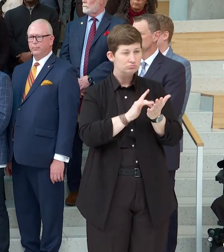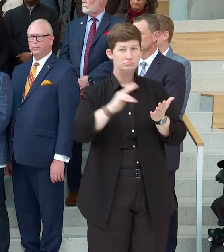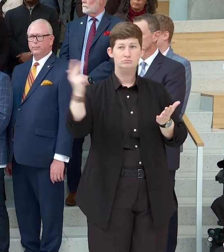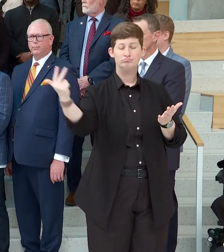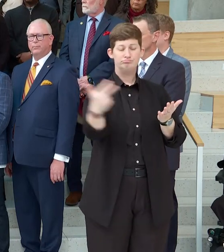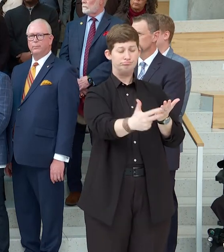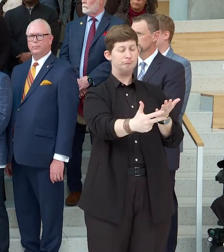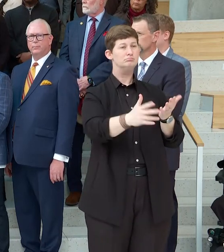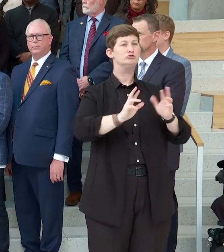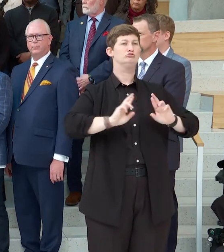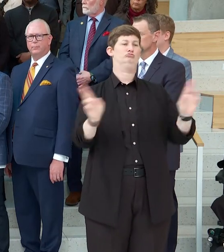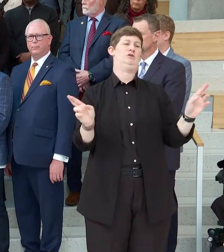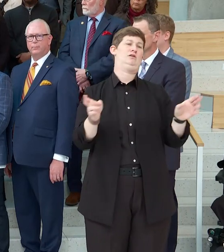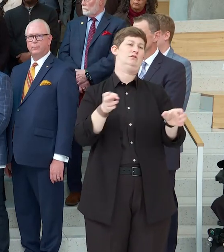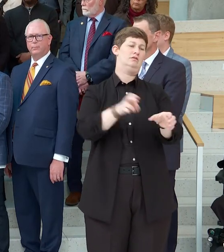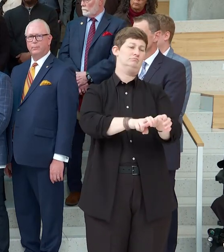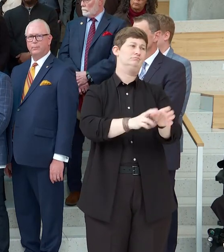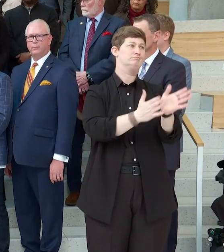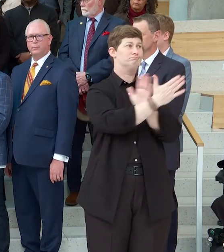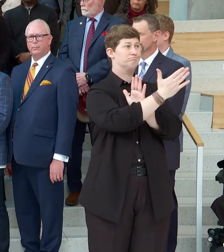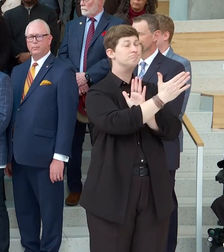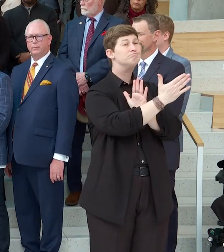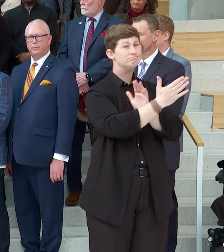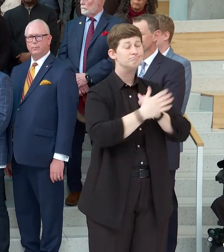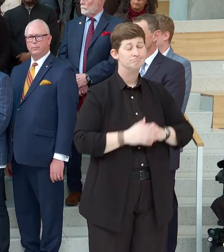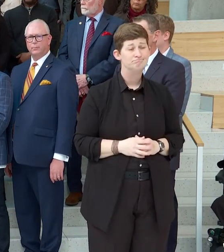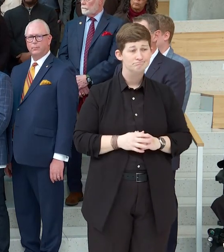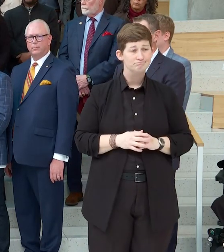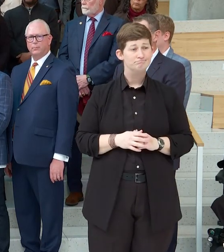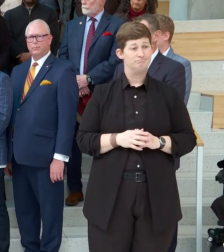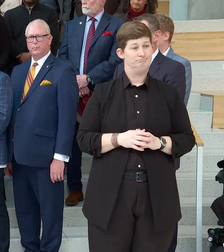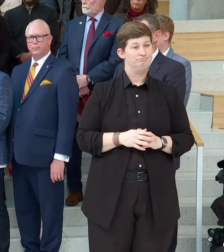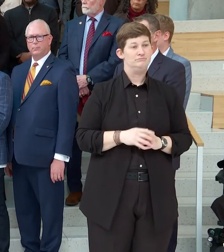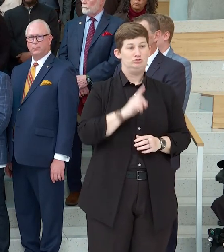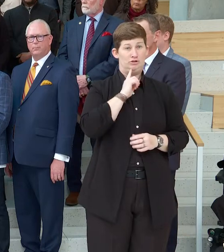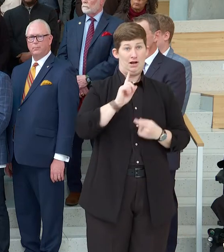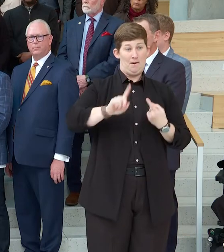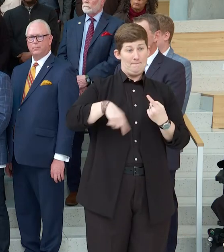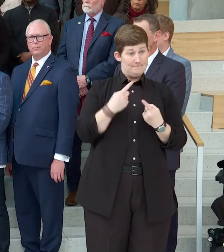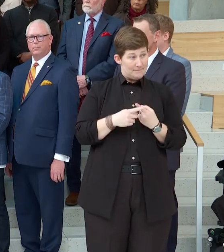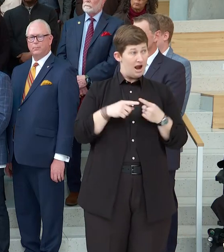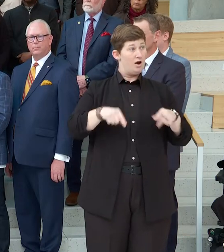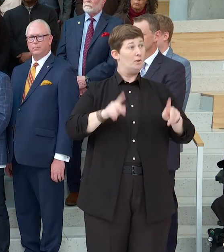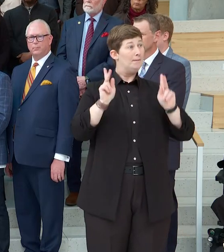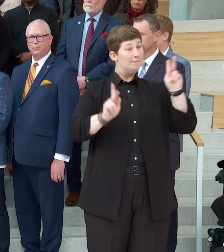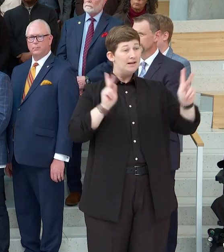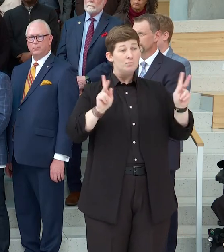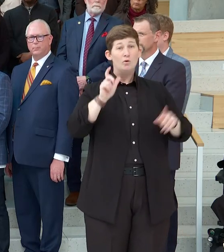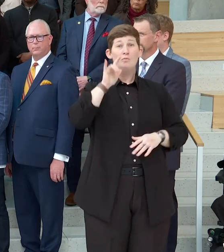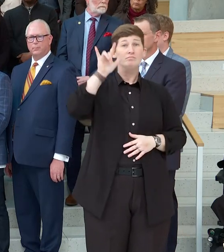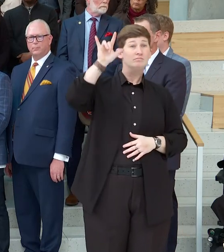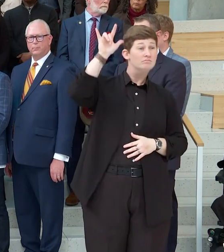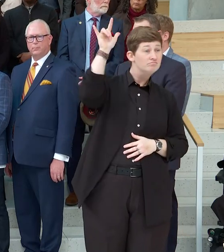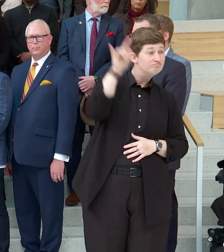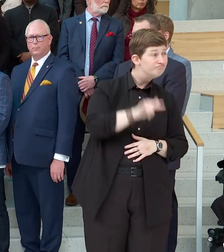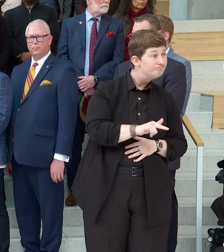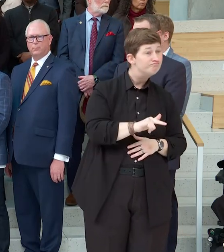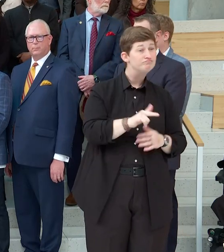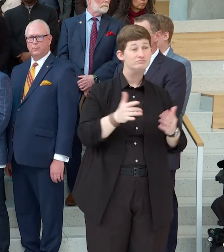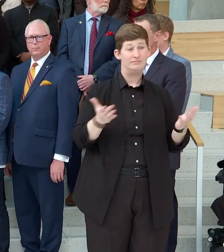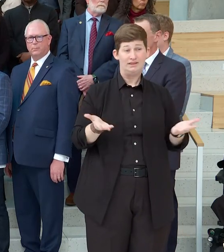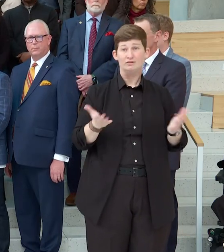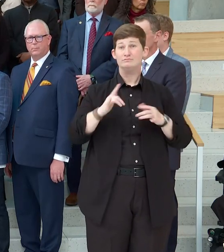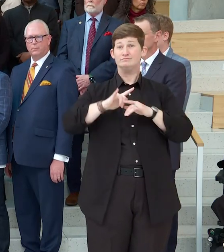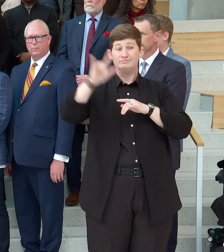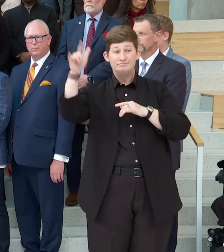of a rideshare company that's present. This is about people that go to the airport and come to Minneapolis for a range of a